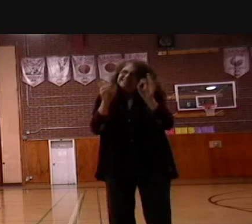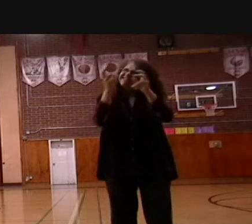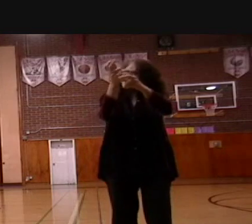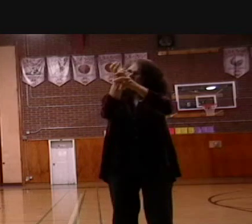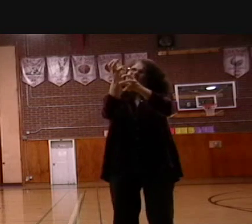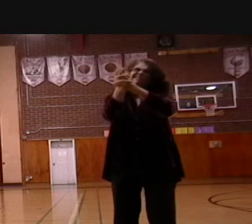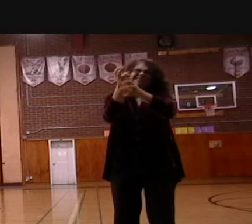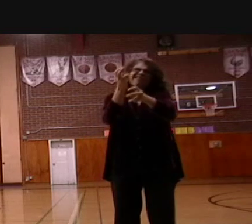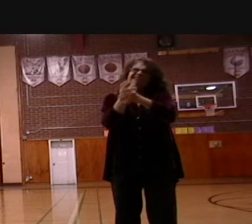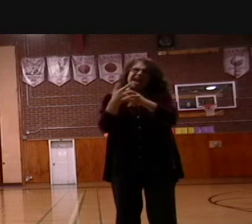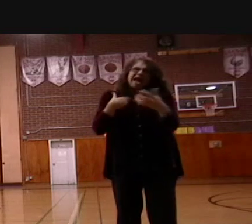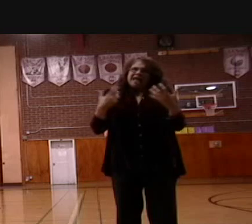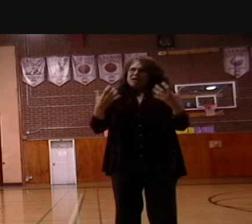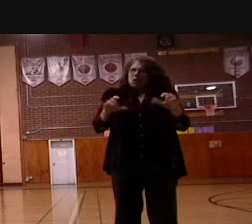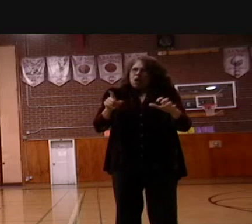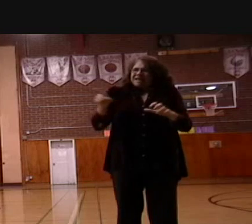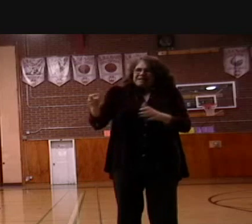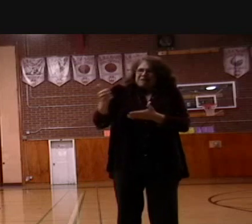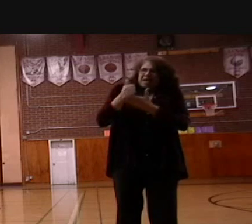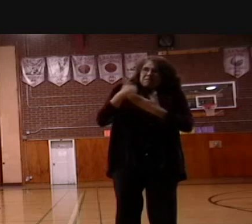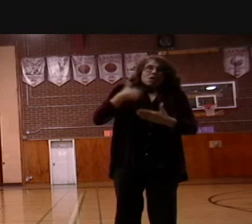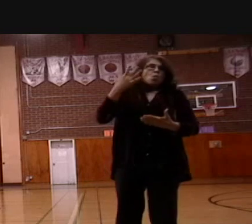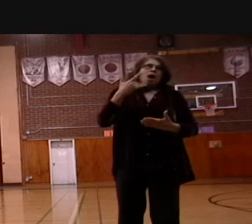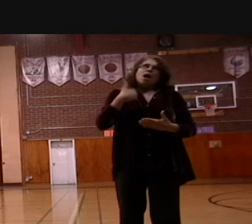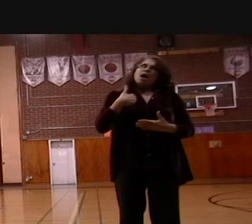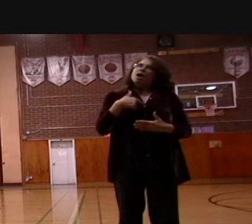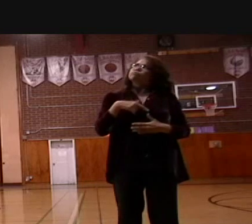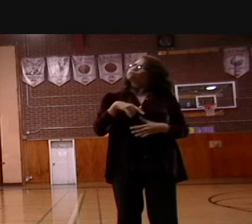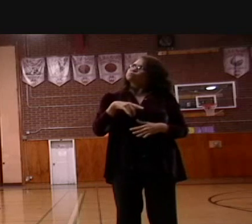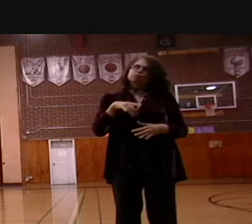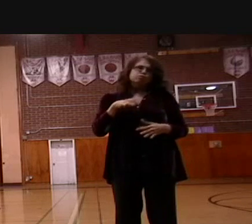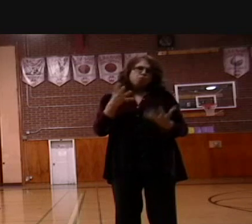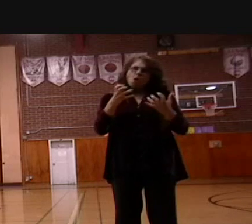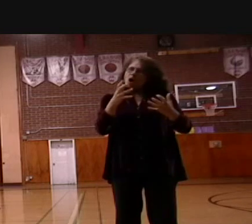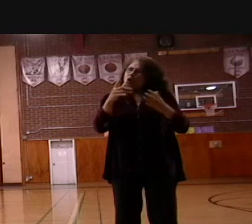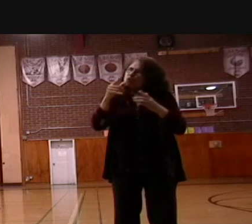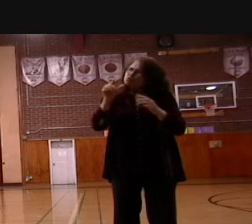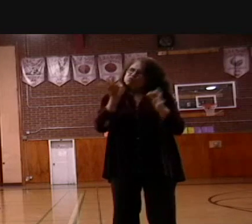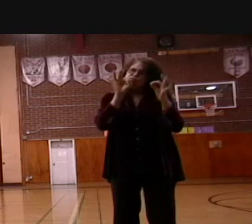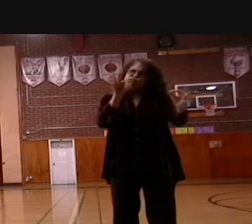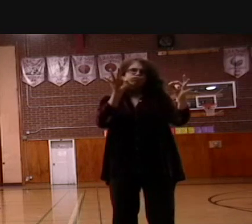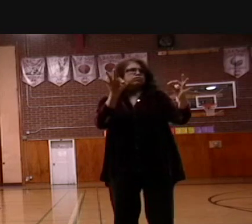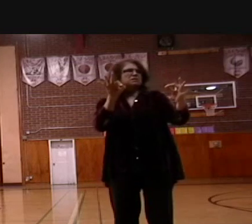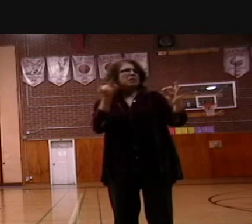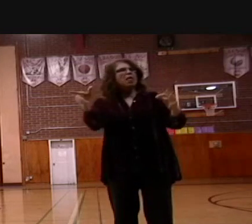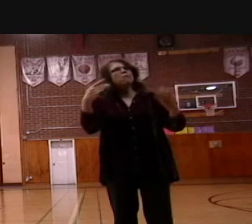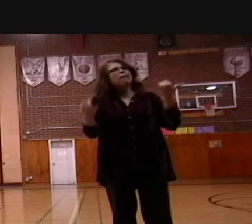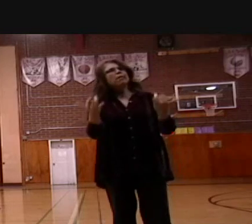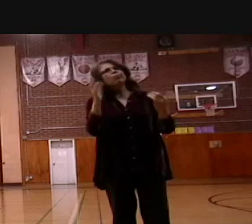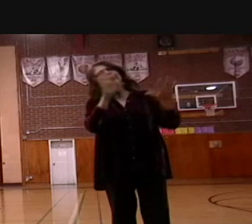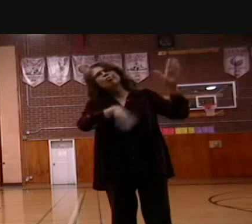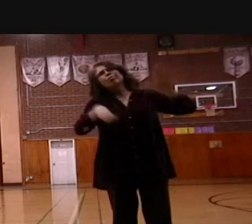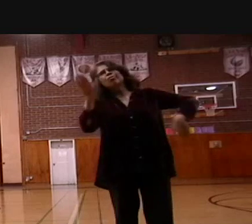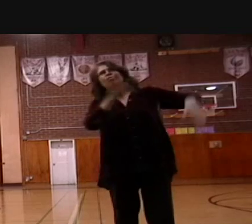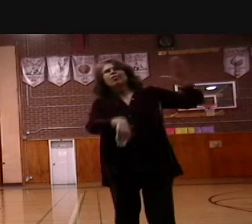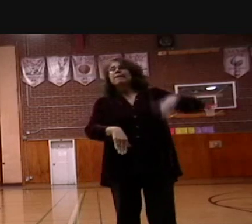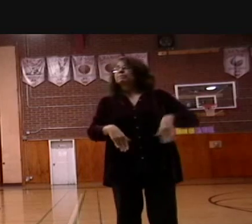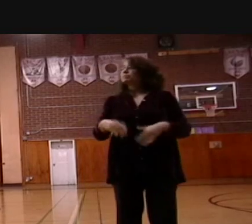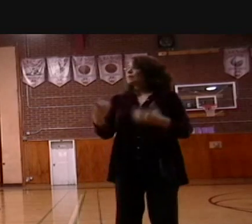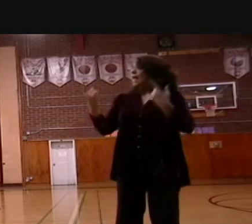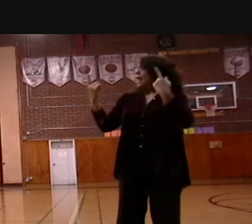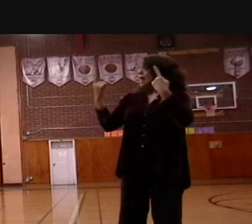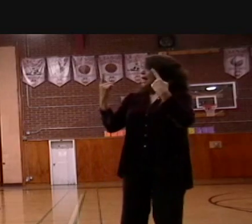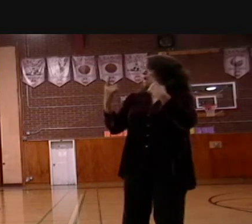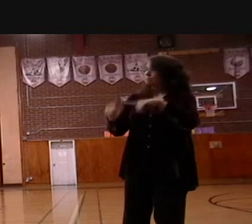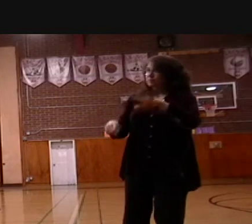I was pretty particular about quality. One day, I got an offer that really surprised me. I'm going to